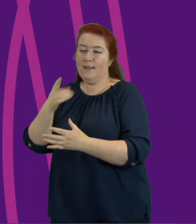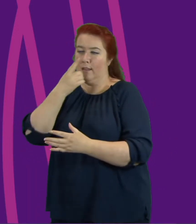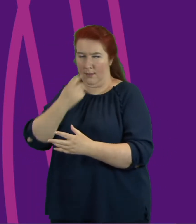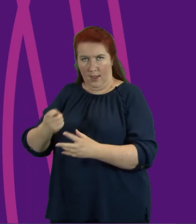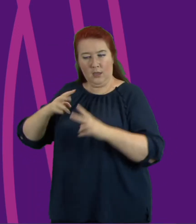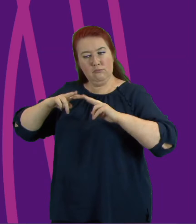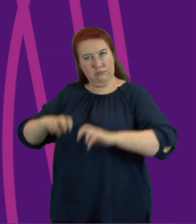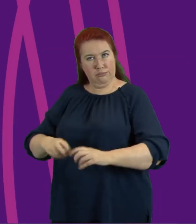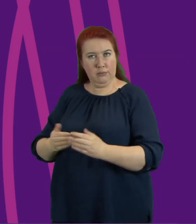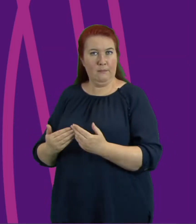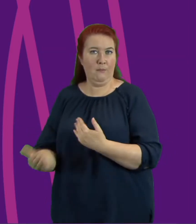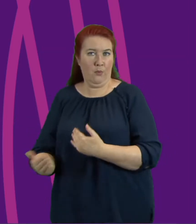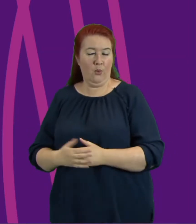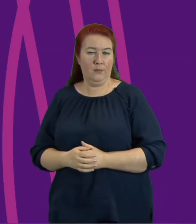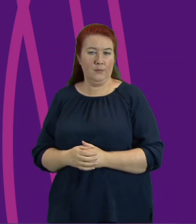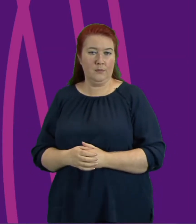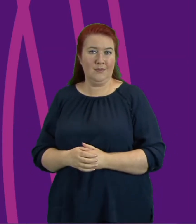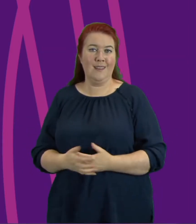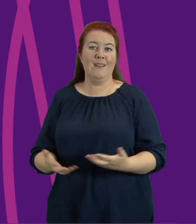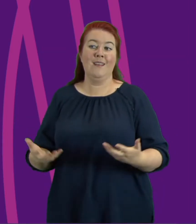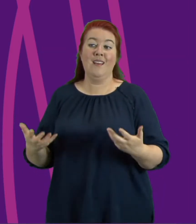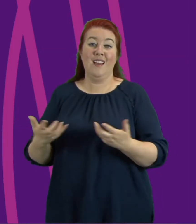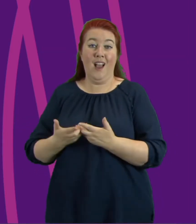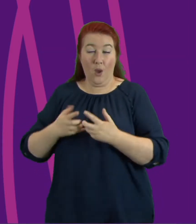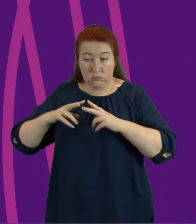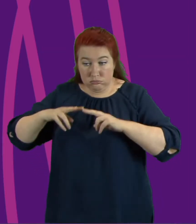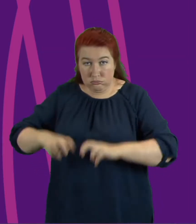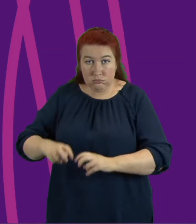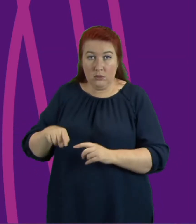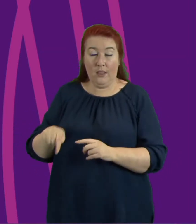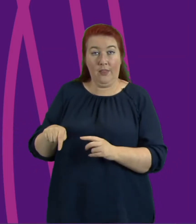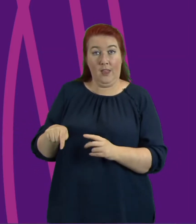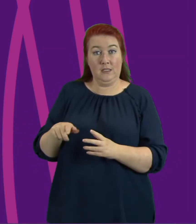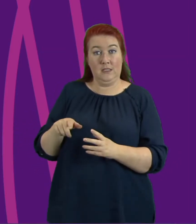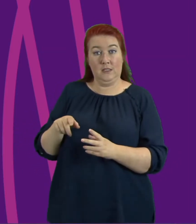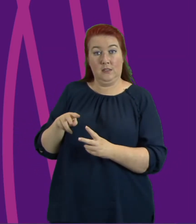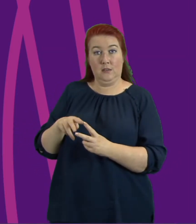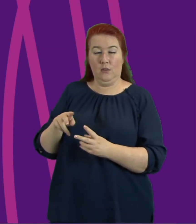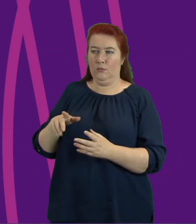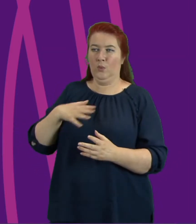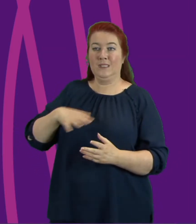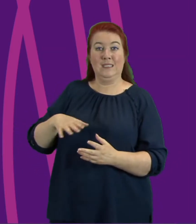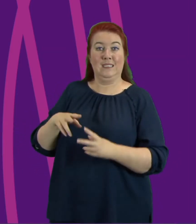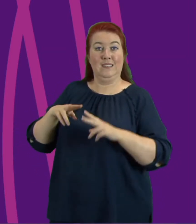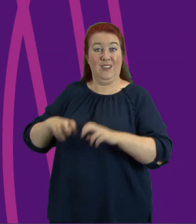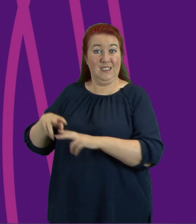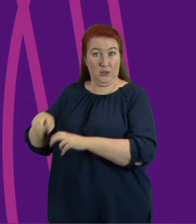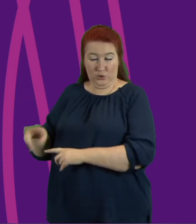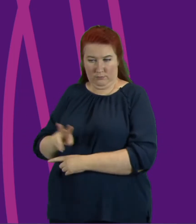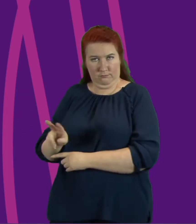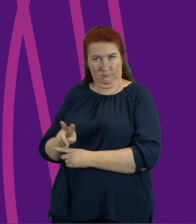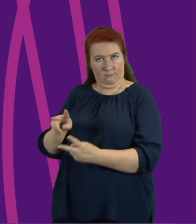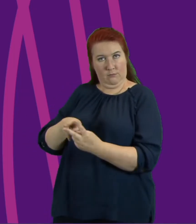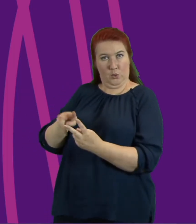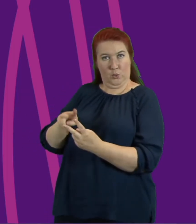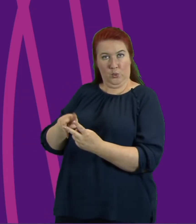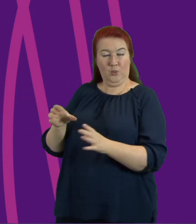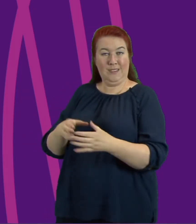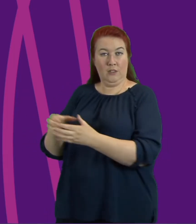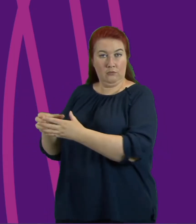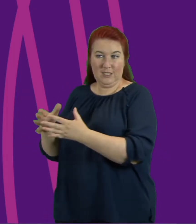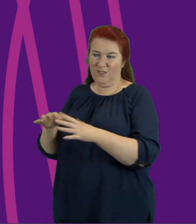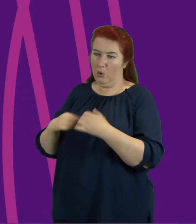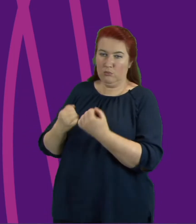and extent of that investigation, the nature and the extent of the investigation which is required in relation to any particular death or group